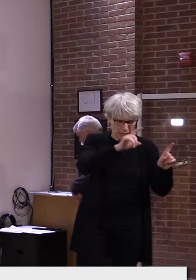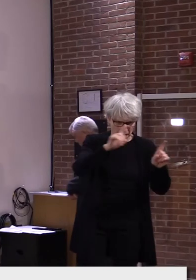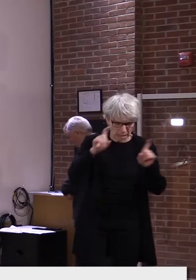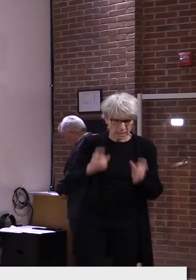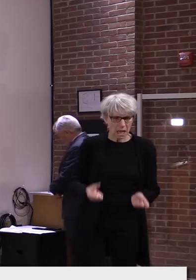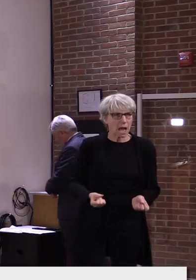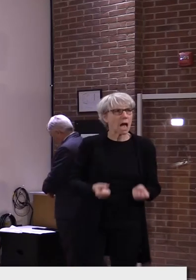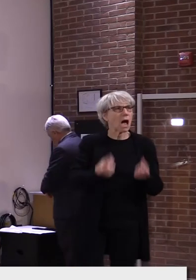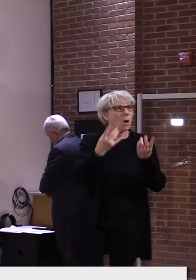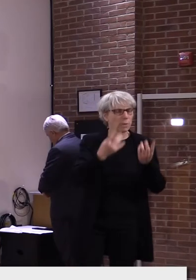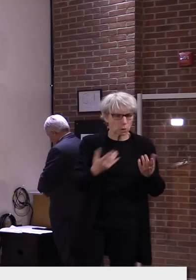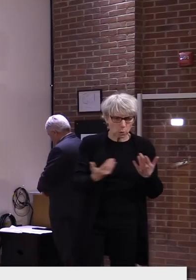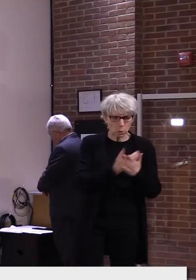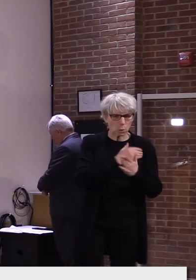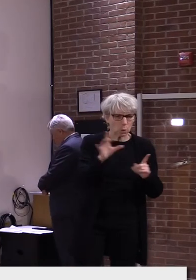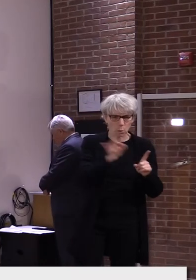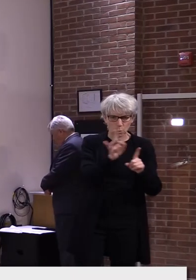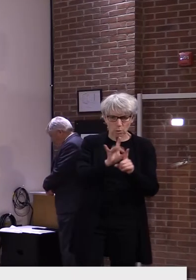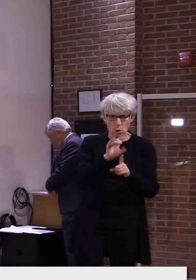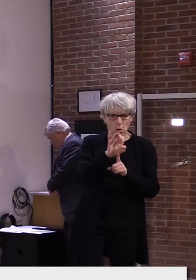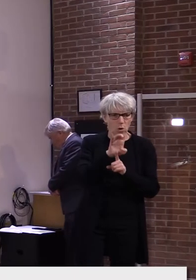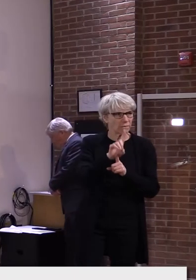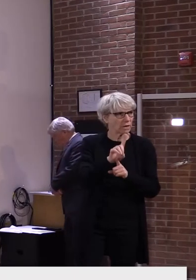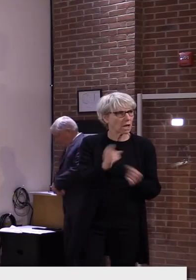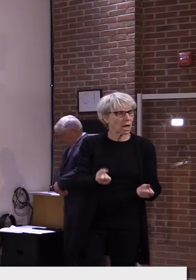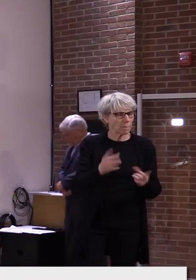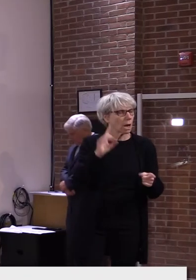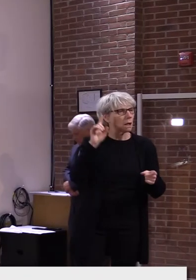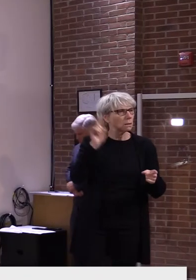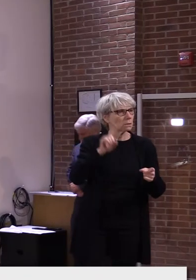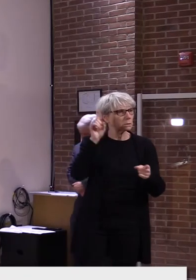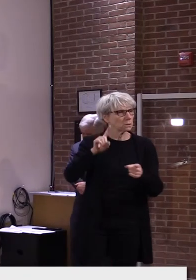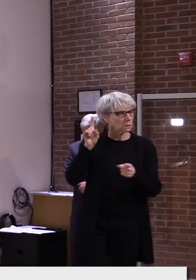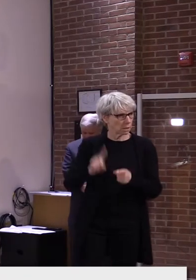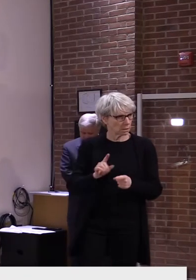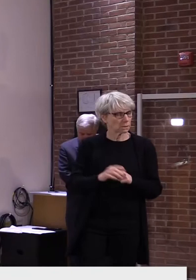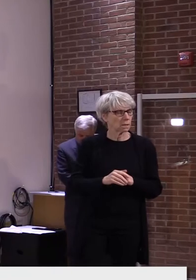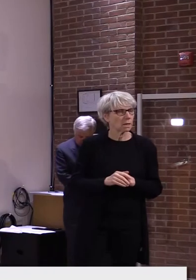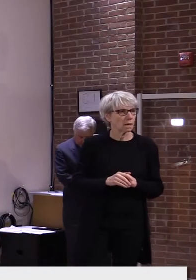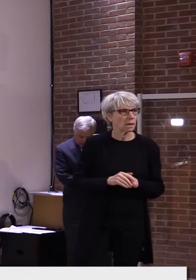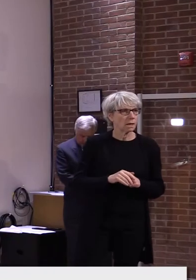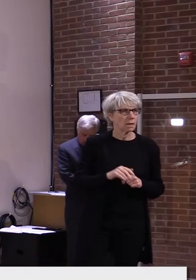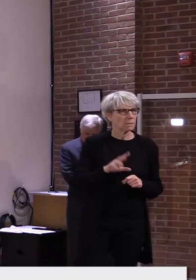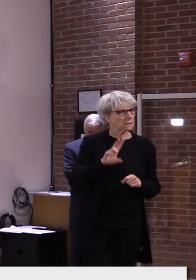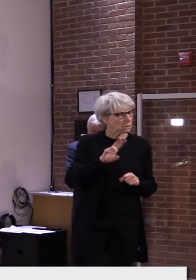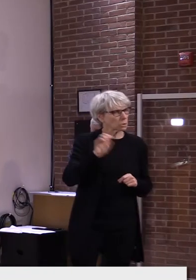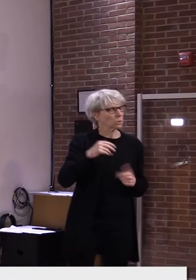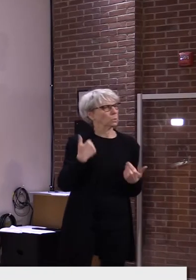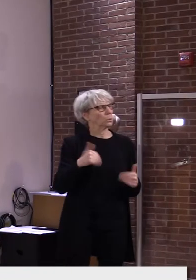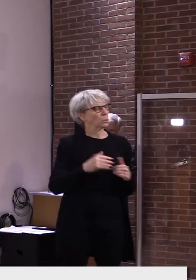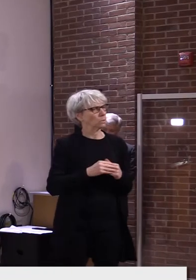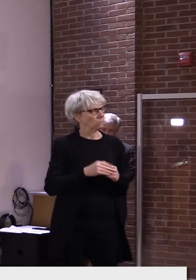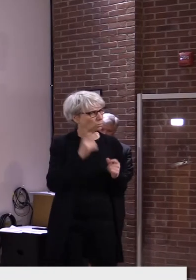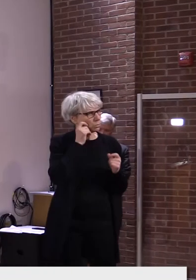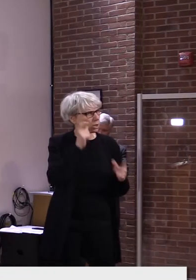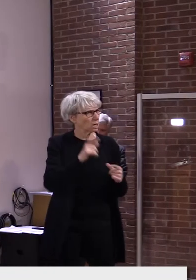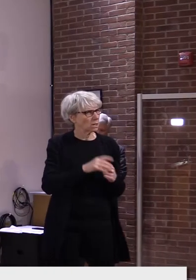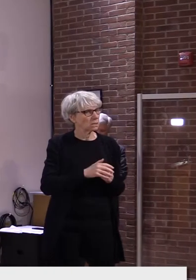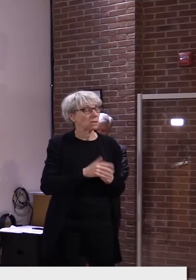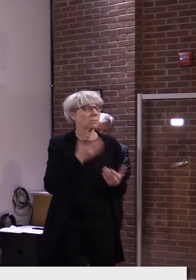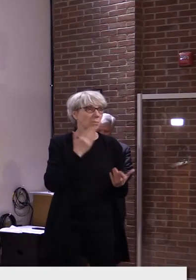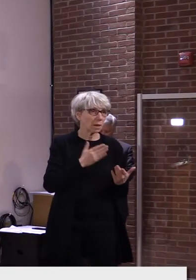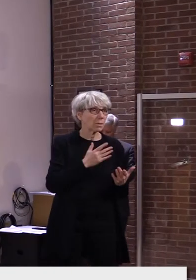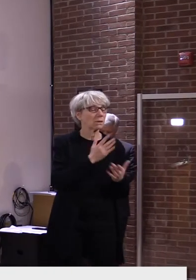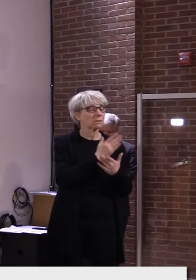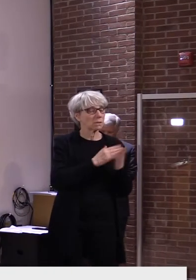rate of growth of new cases. So I suspect the number is changing as we speak. Some of that may have been